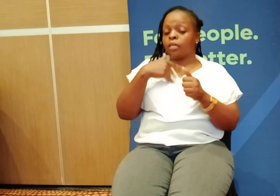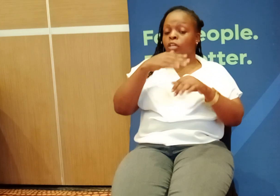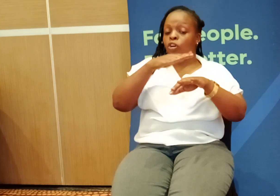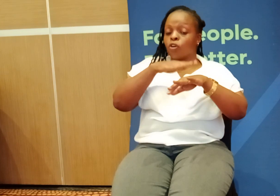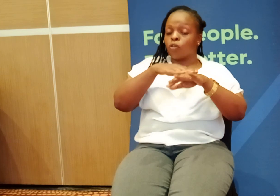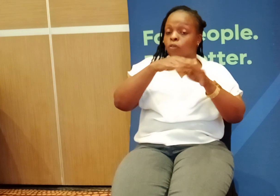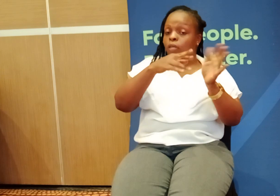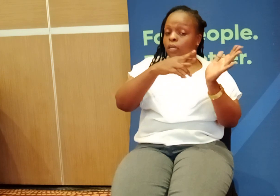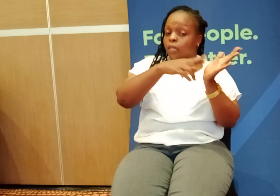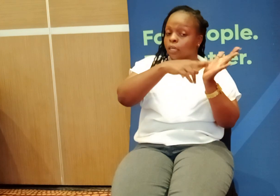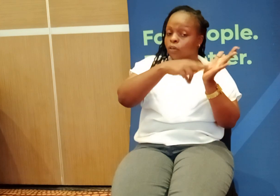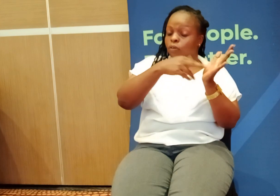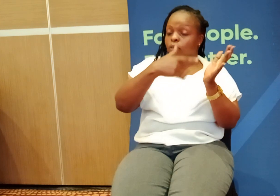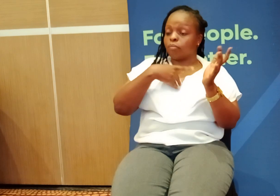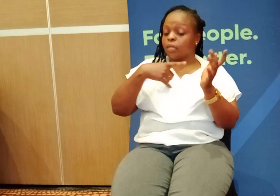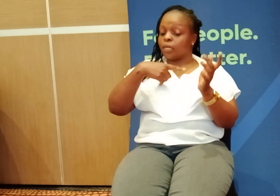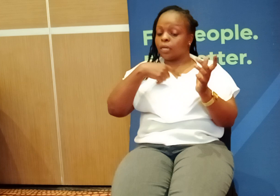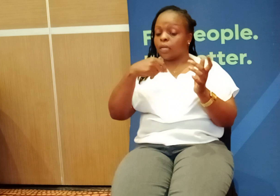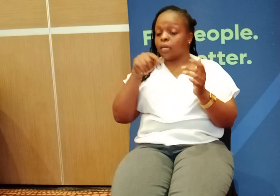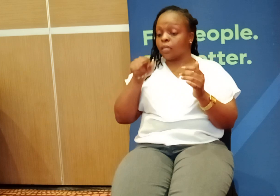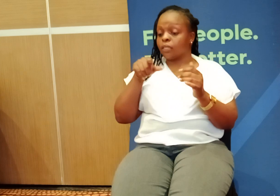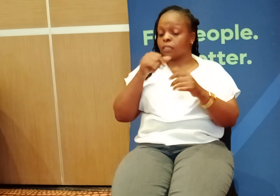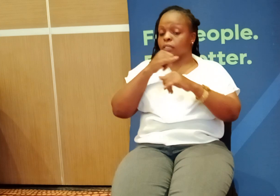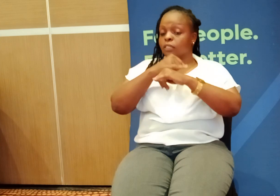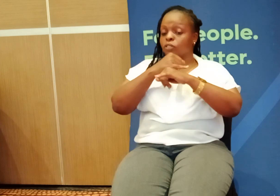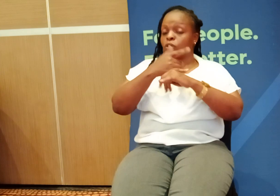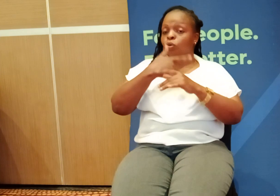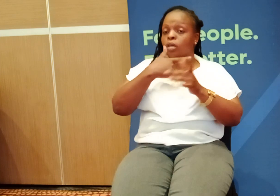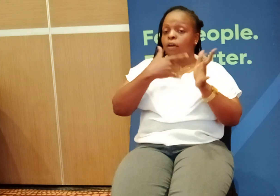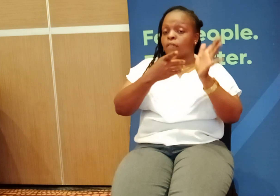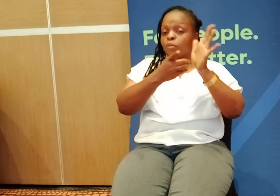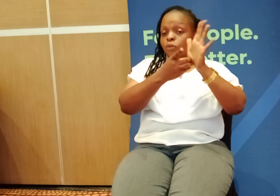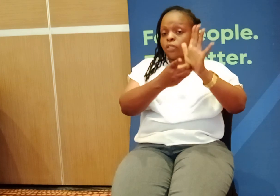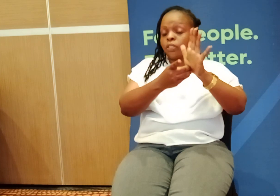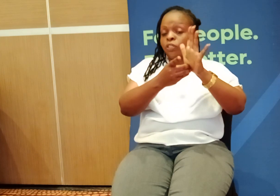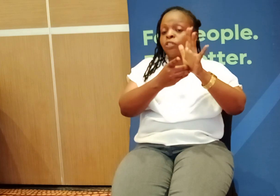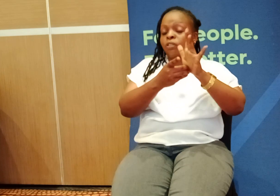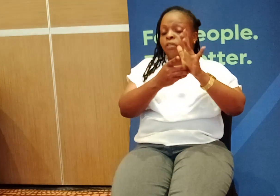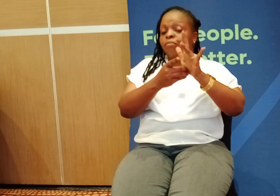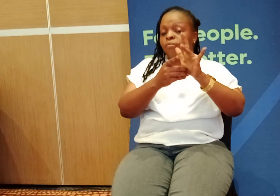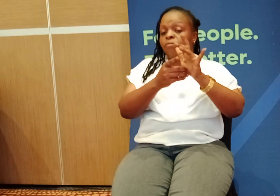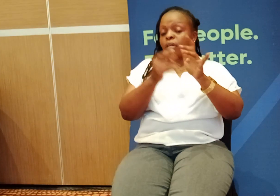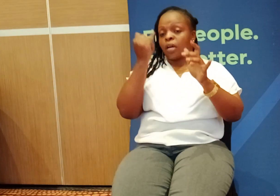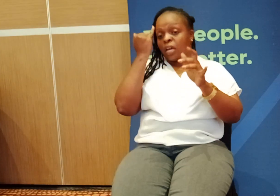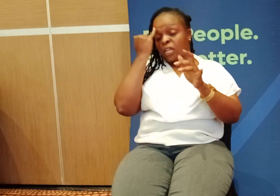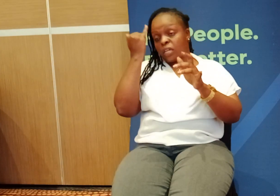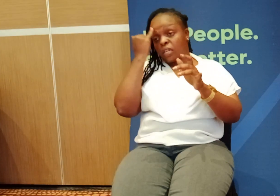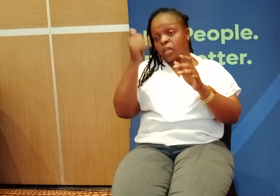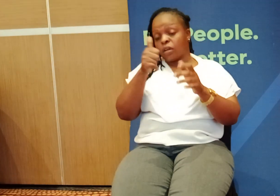love this institution. We've demonstrated the cleanup that we've made around this